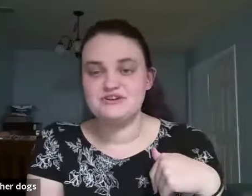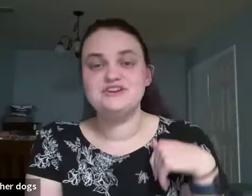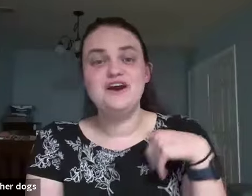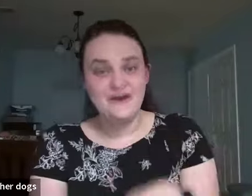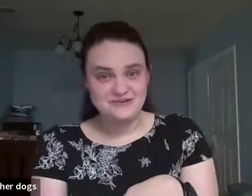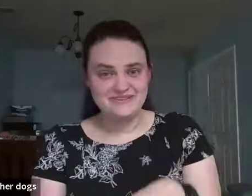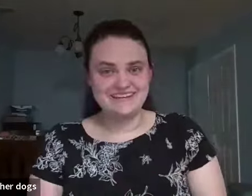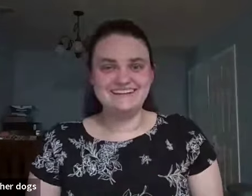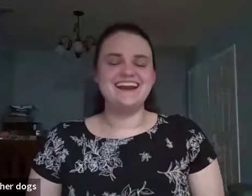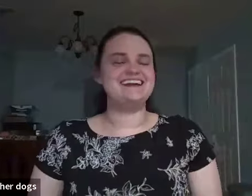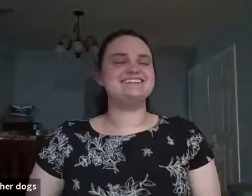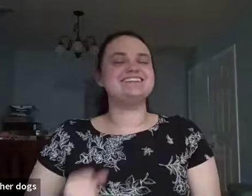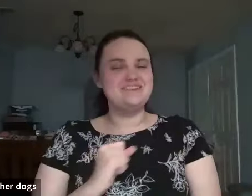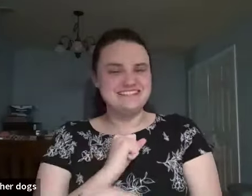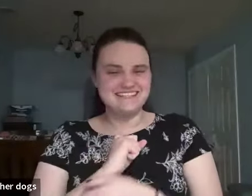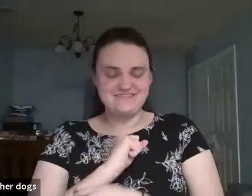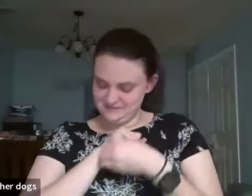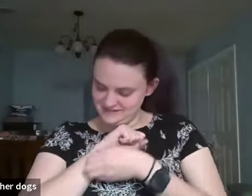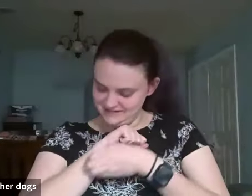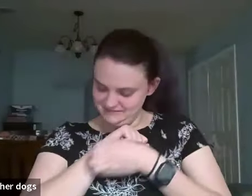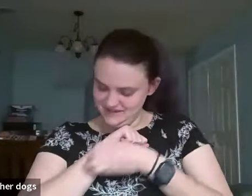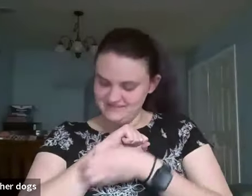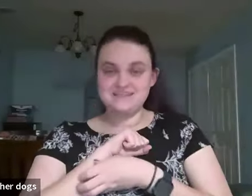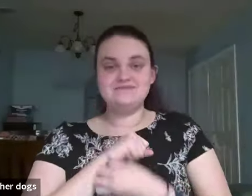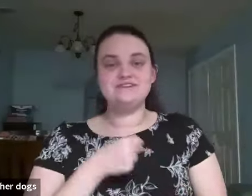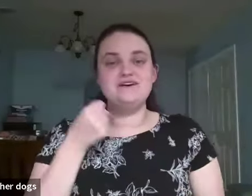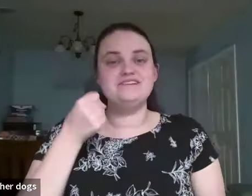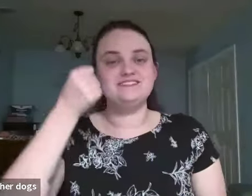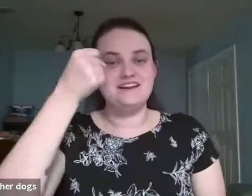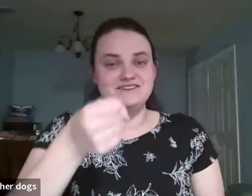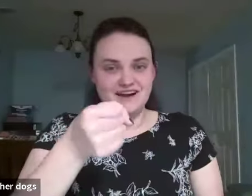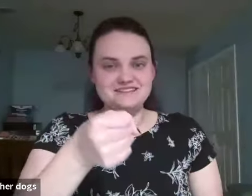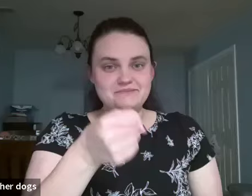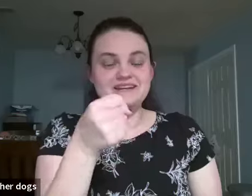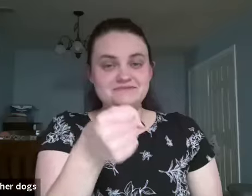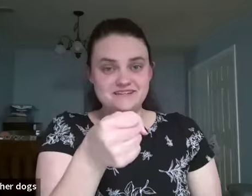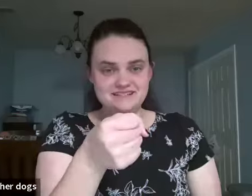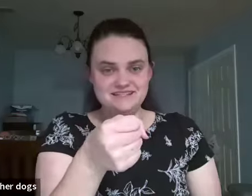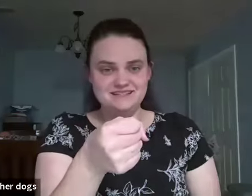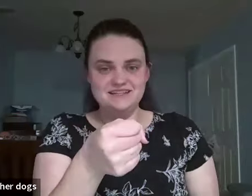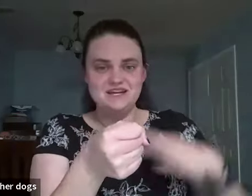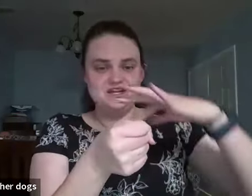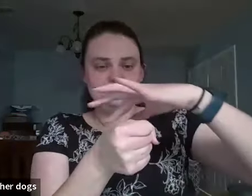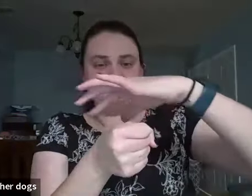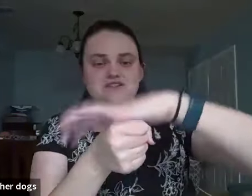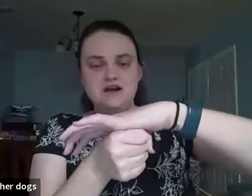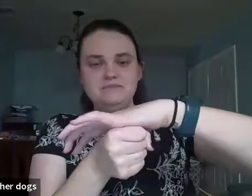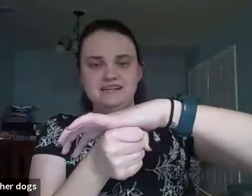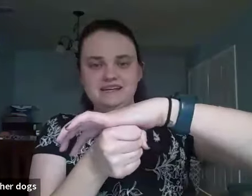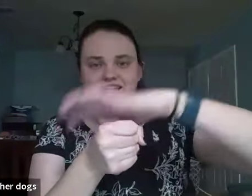one, COVID. All right, so COVID does have its own sign. The sign for COVID is you're going to have your non-dominant in a fist. Your dominant is